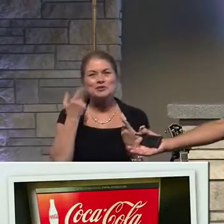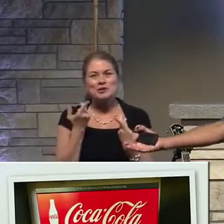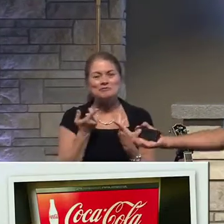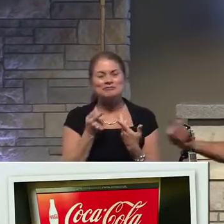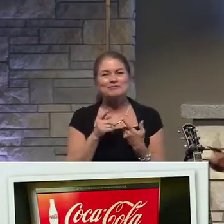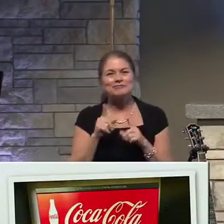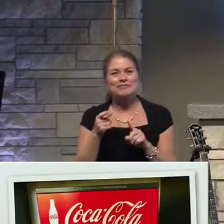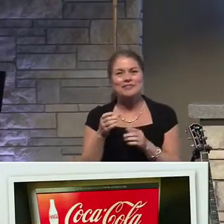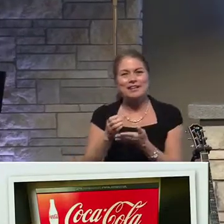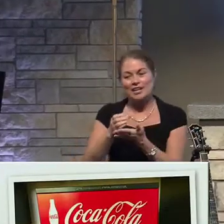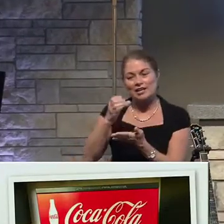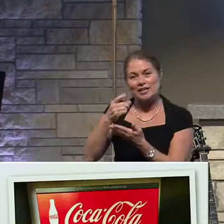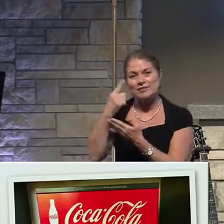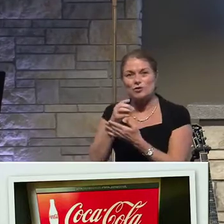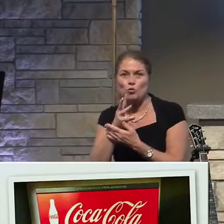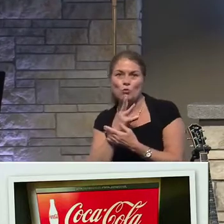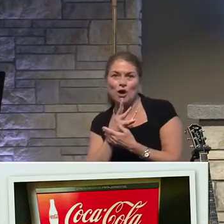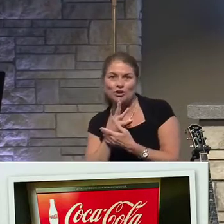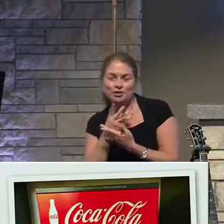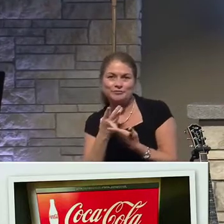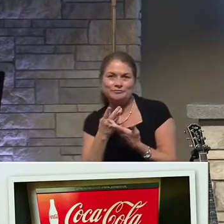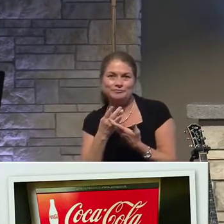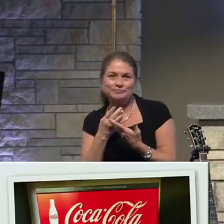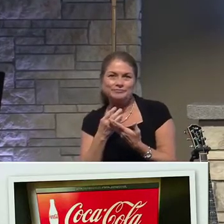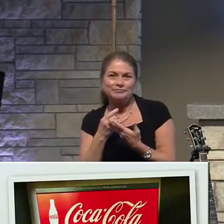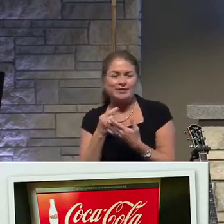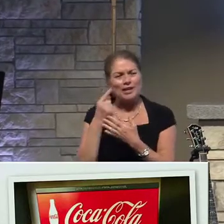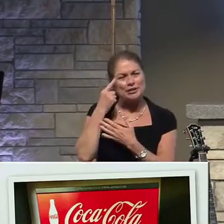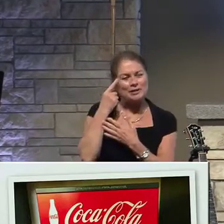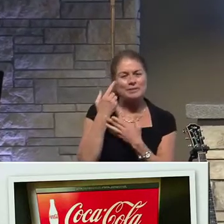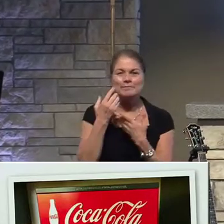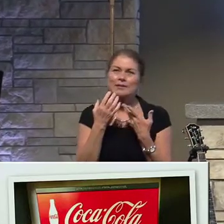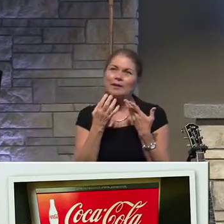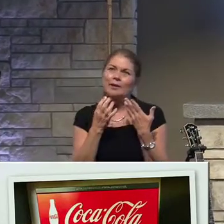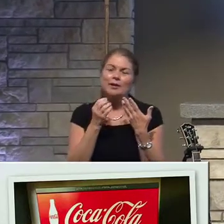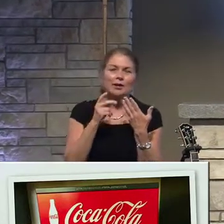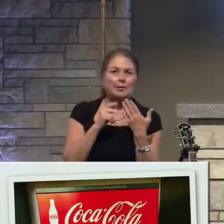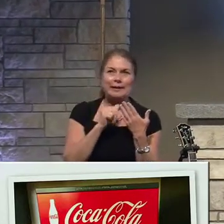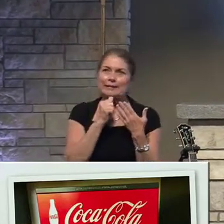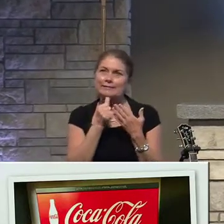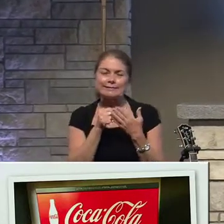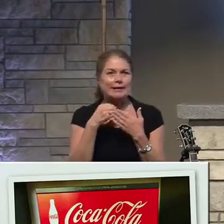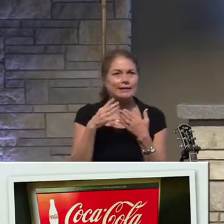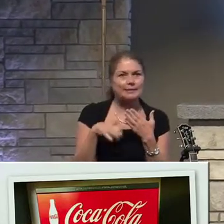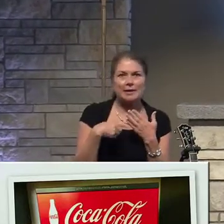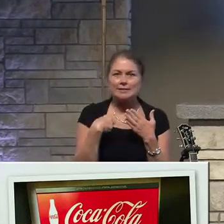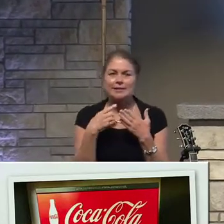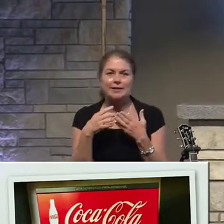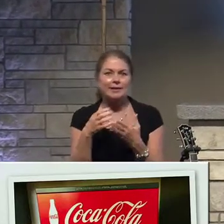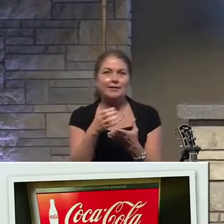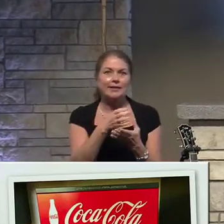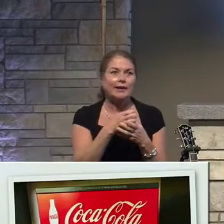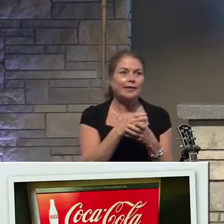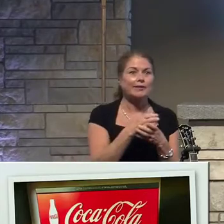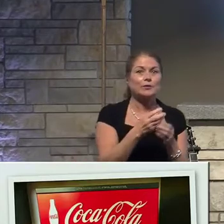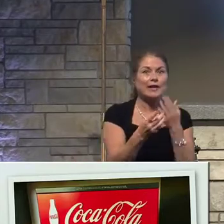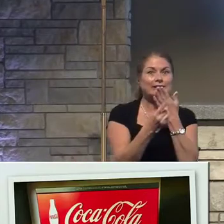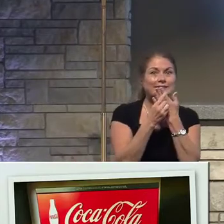a glass for water, and you can rationalize it and you justify that it doesn't cost that much, and you take the Diet Coke